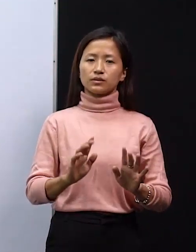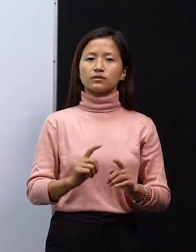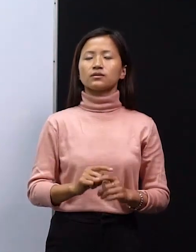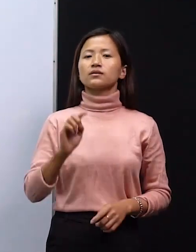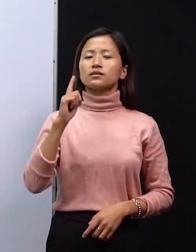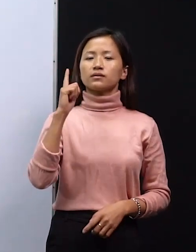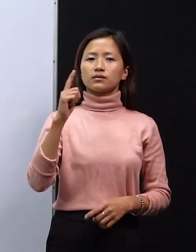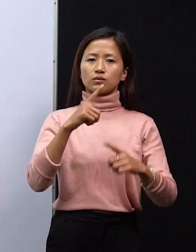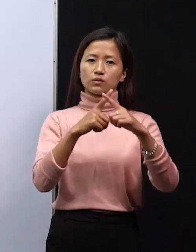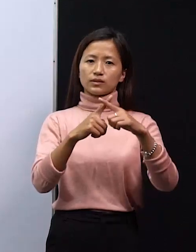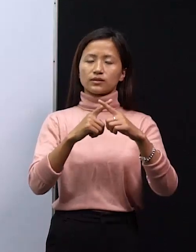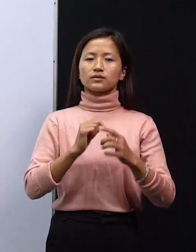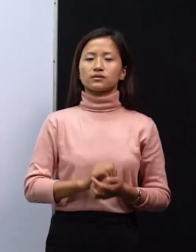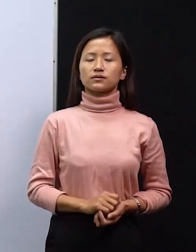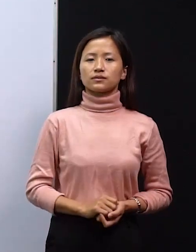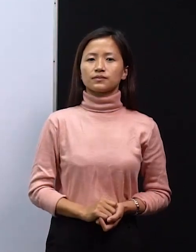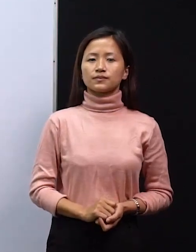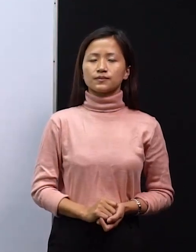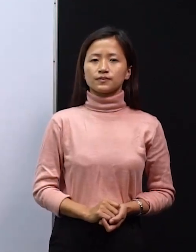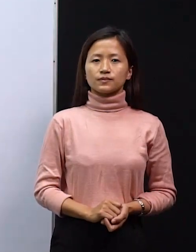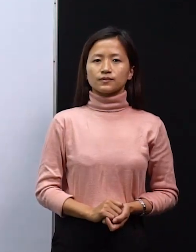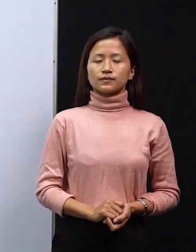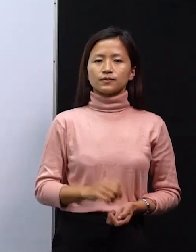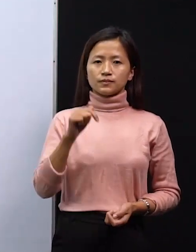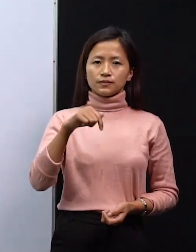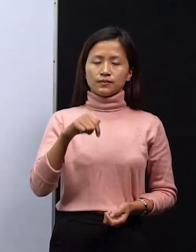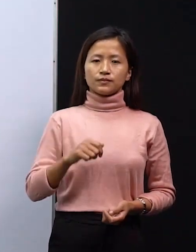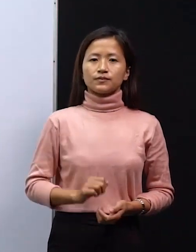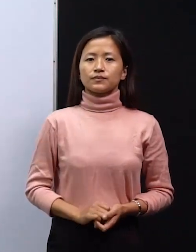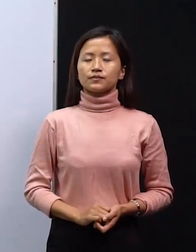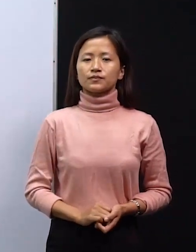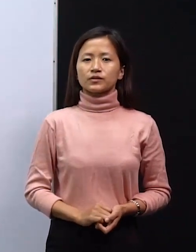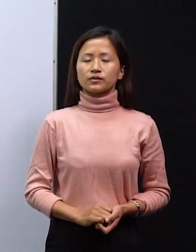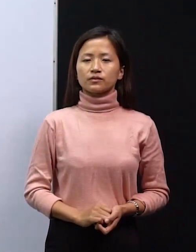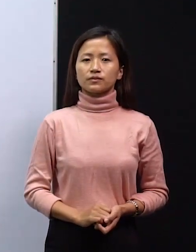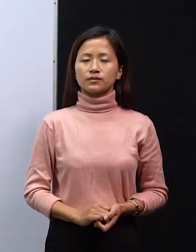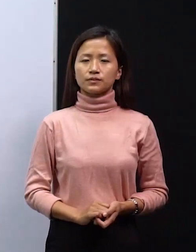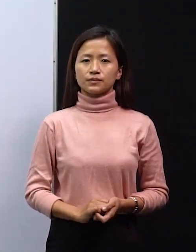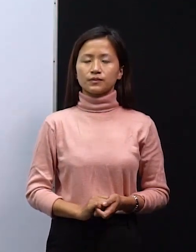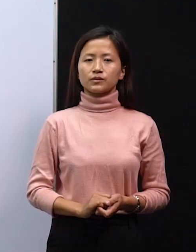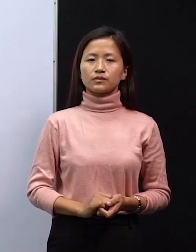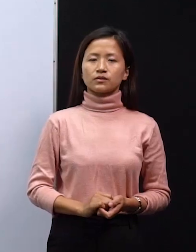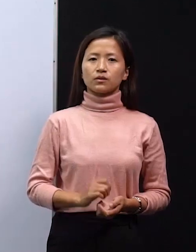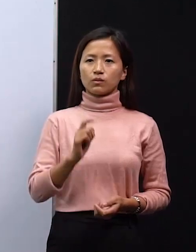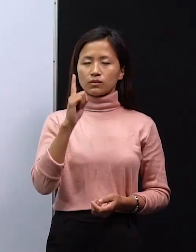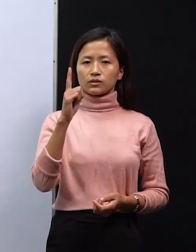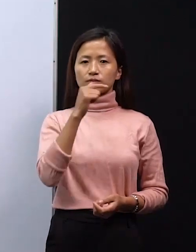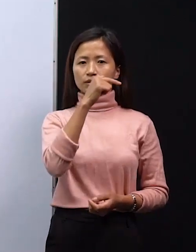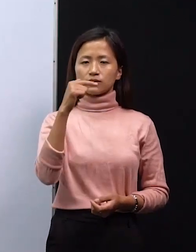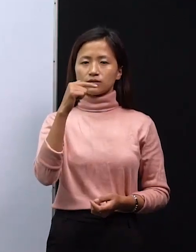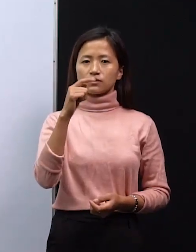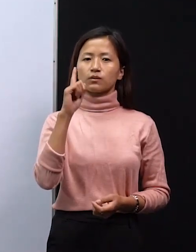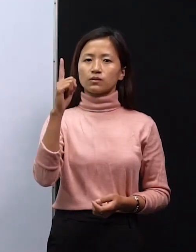only one x in this case, okay, since this is plus. Now for the sign, see, one is minus, one is plus.